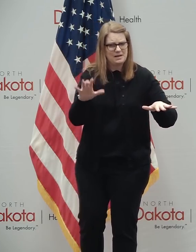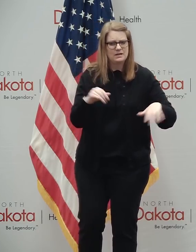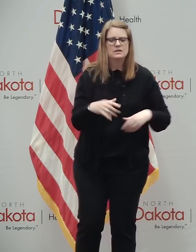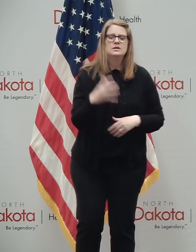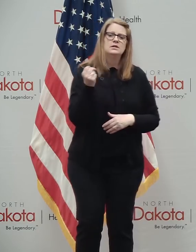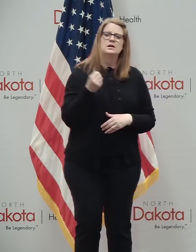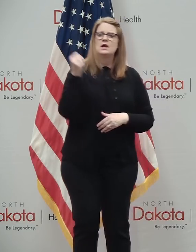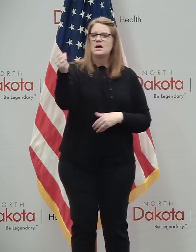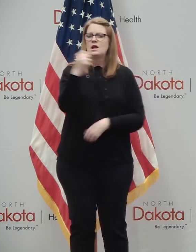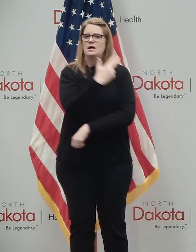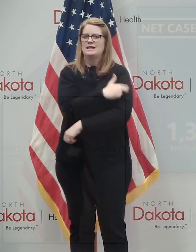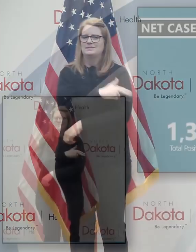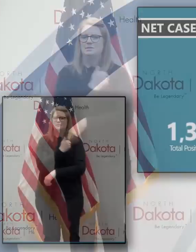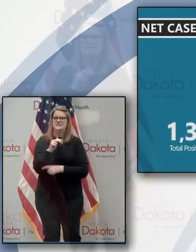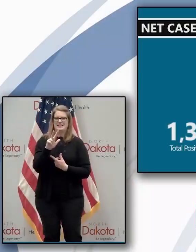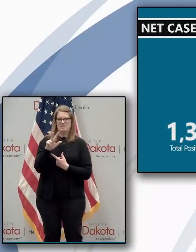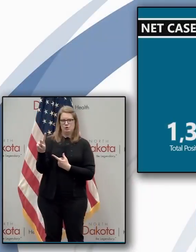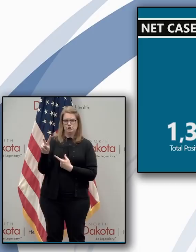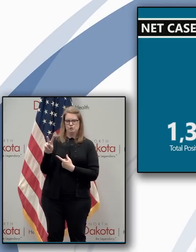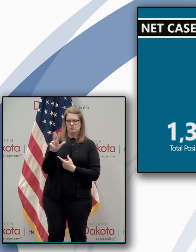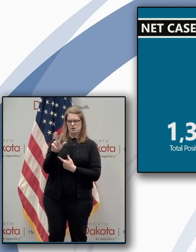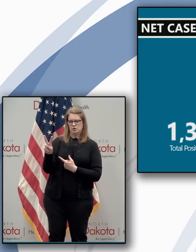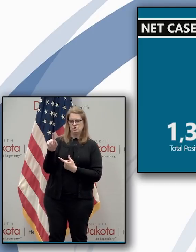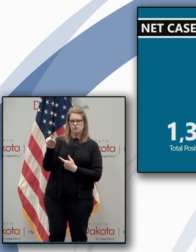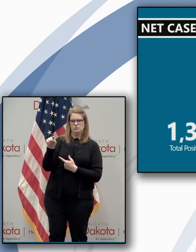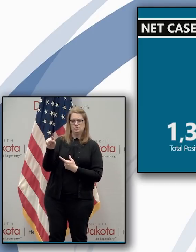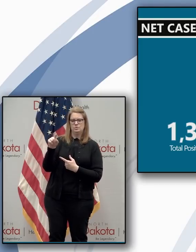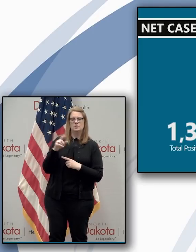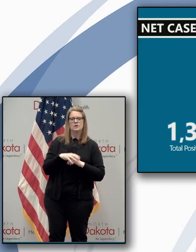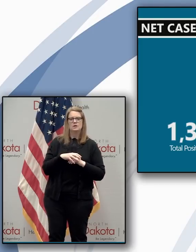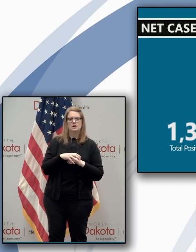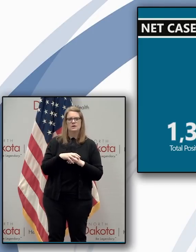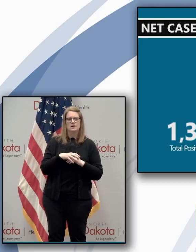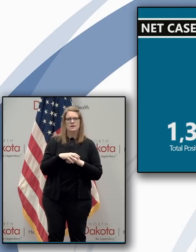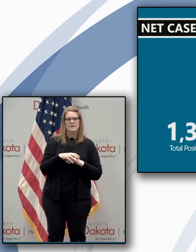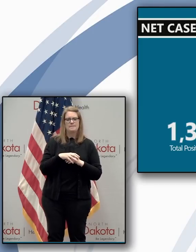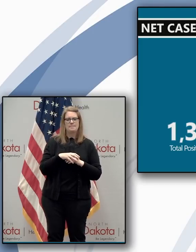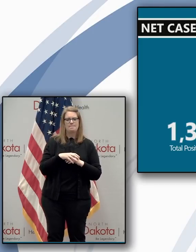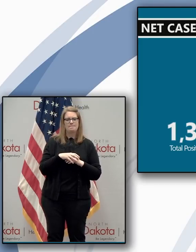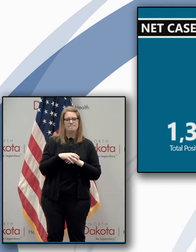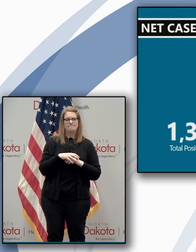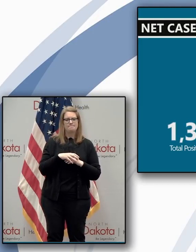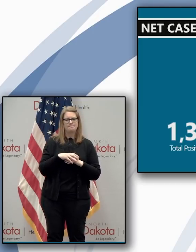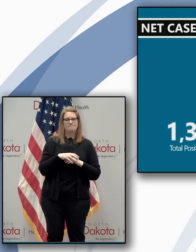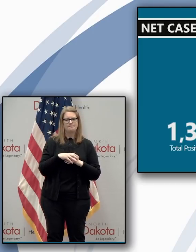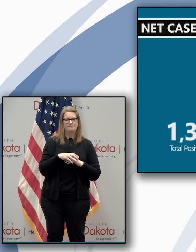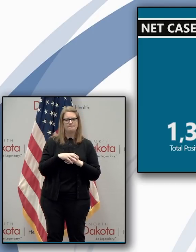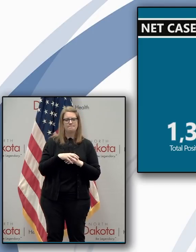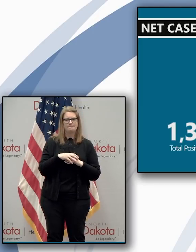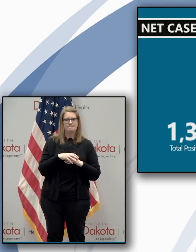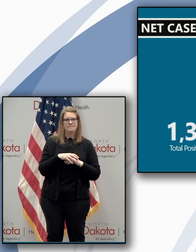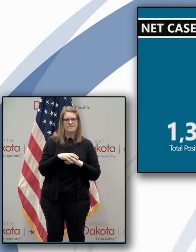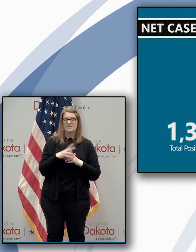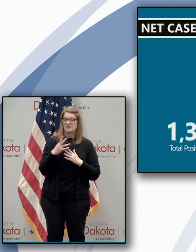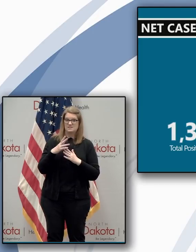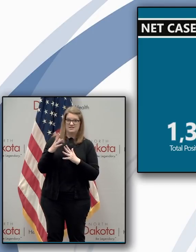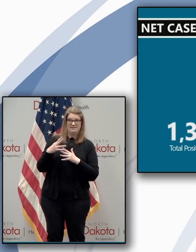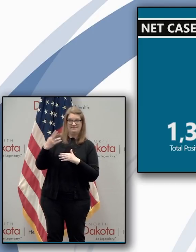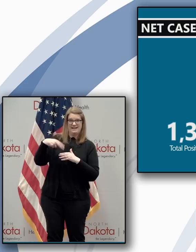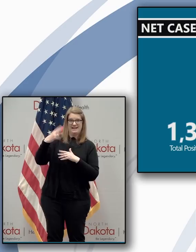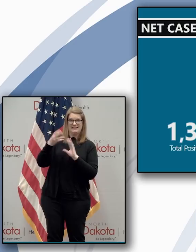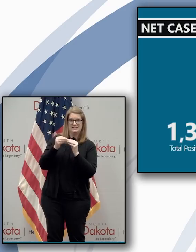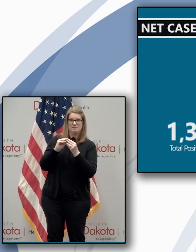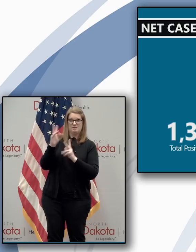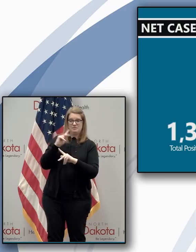Hospitalizations at 32 puts us at the top of what we have been at in terms of hospitalization. But